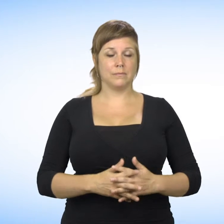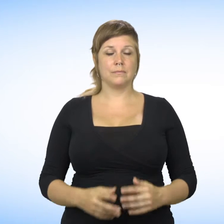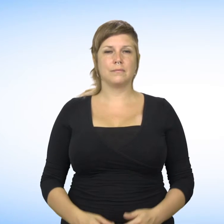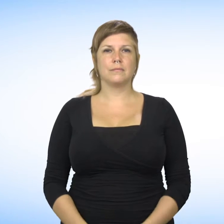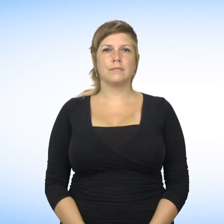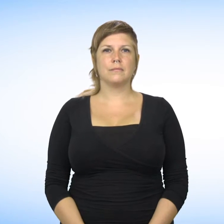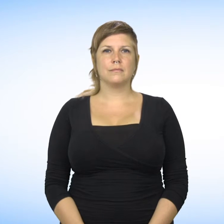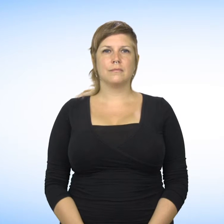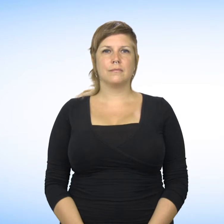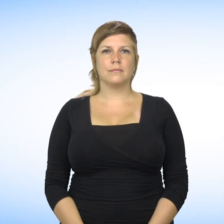Pregnancy.